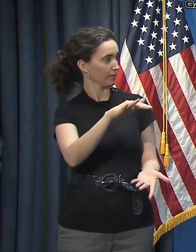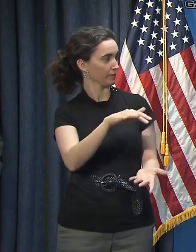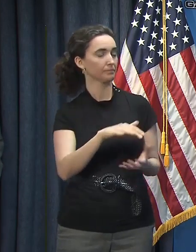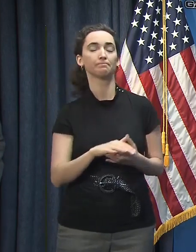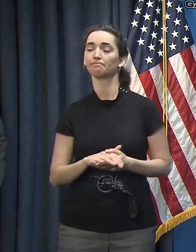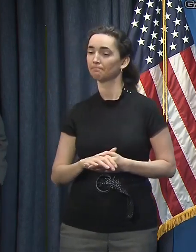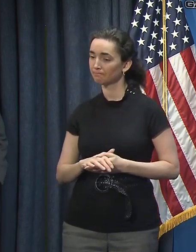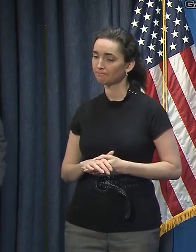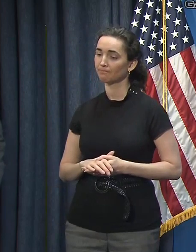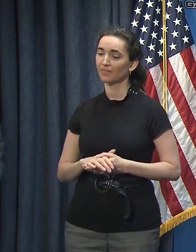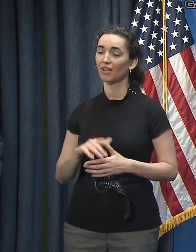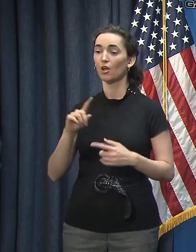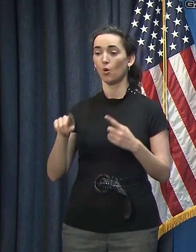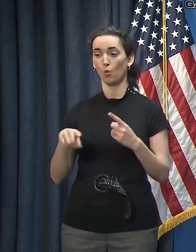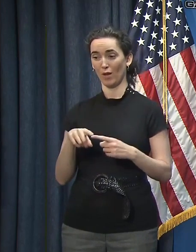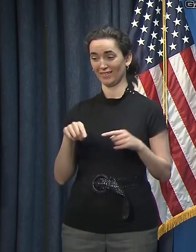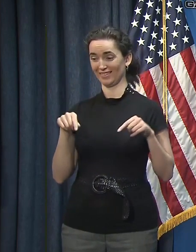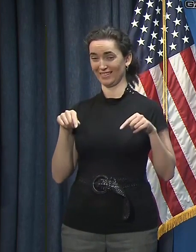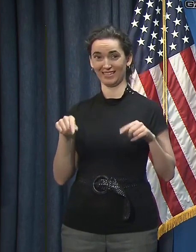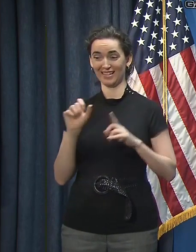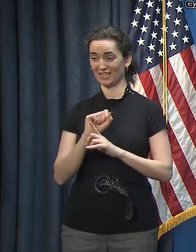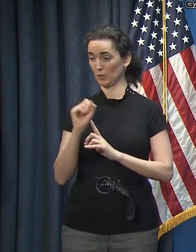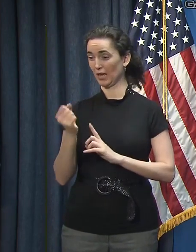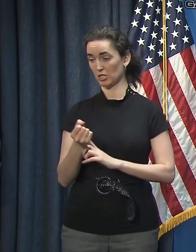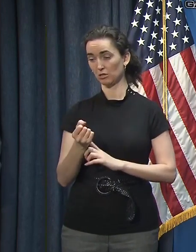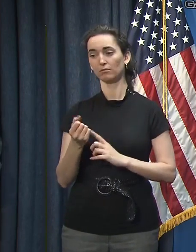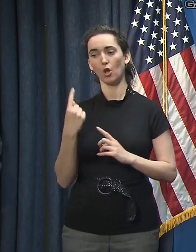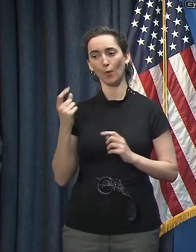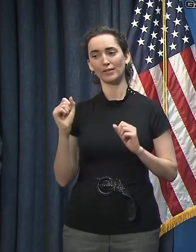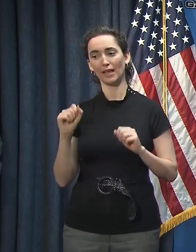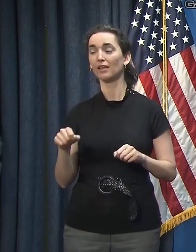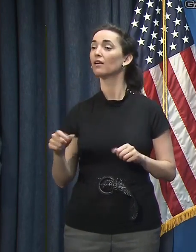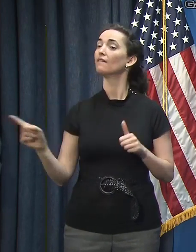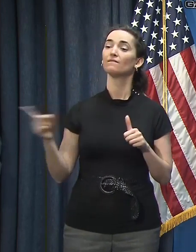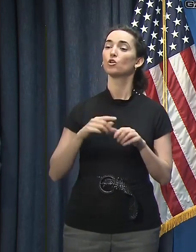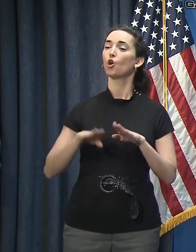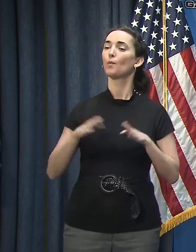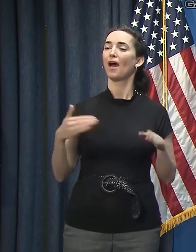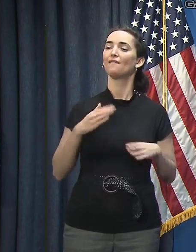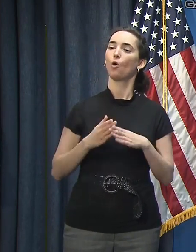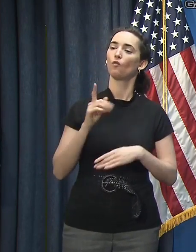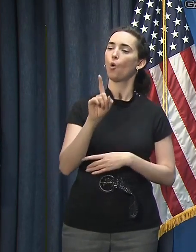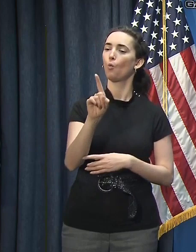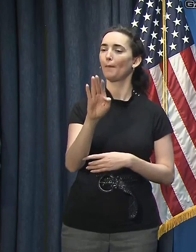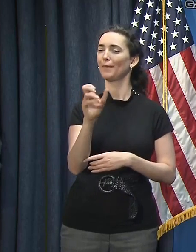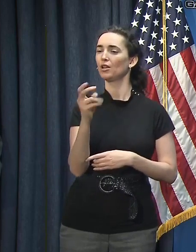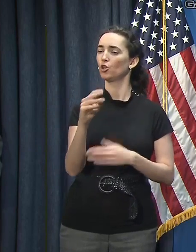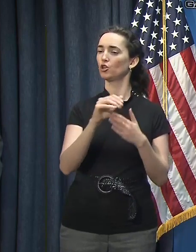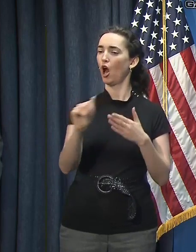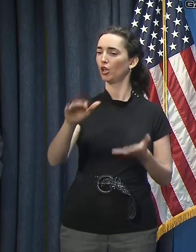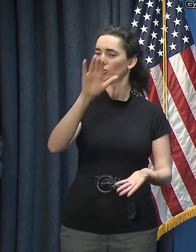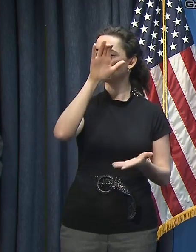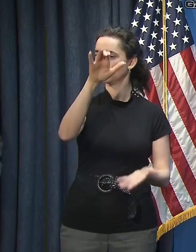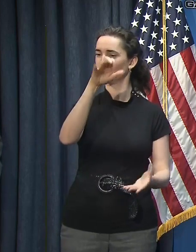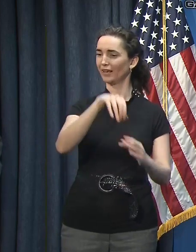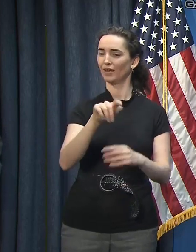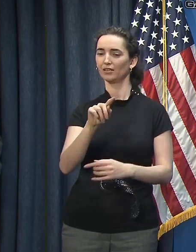that trouble when you have a situation like this. You know, we started out at over $1 billion in the trust